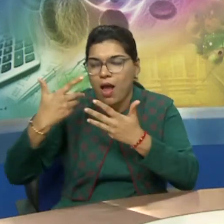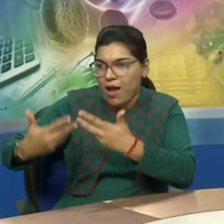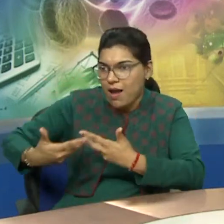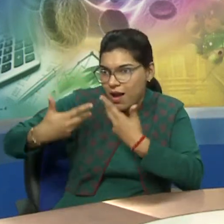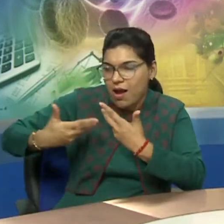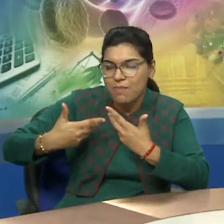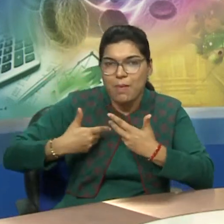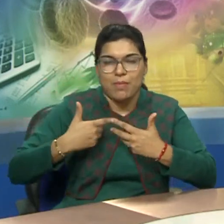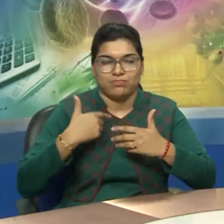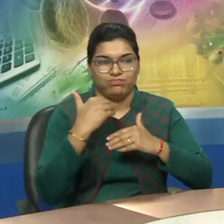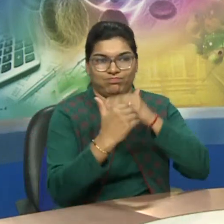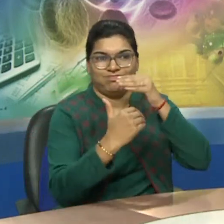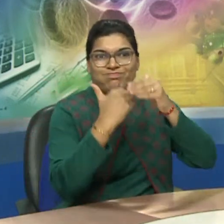is helpful.